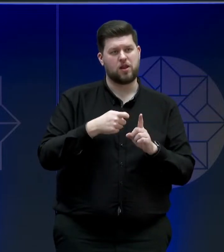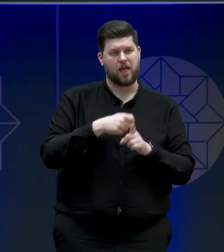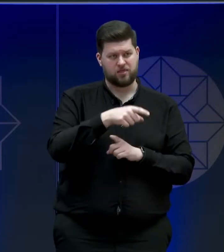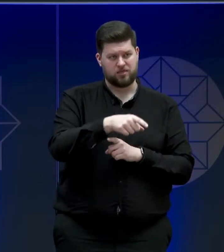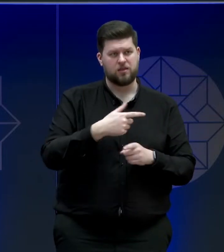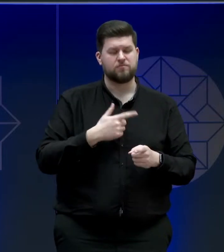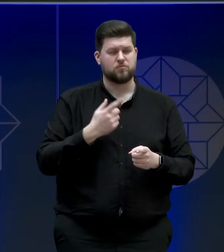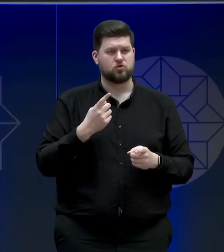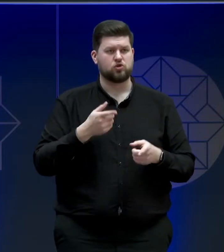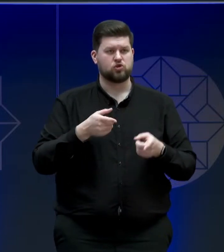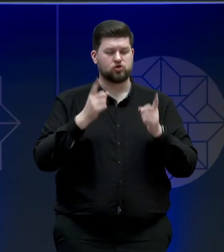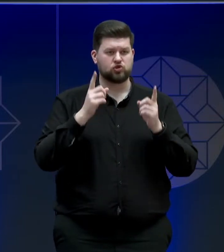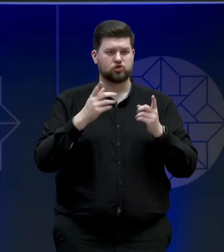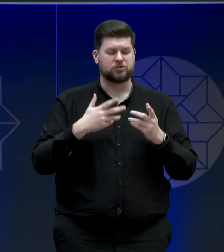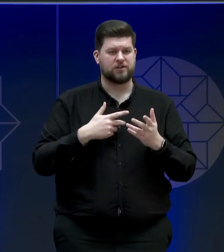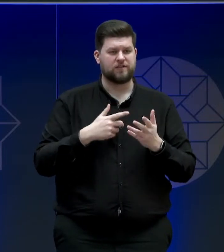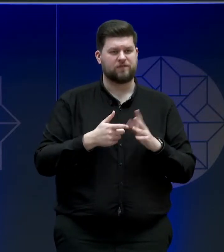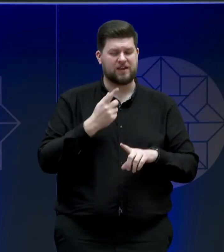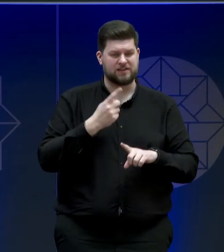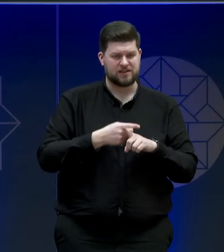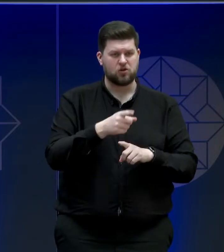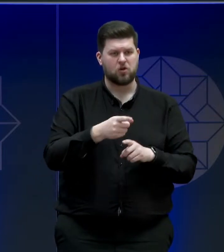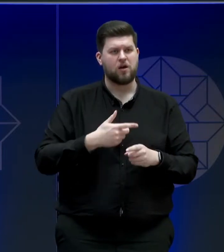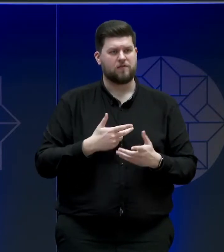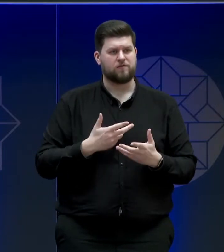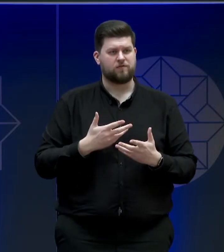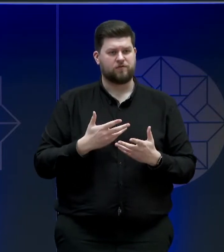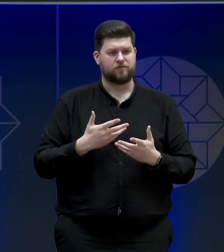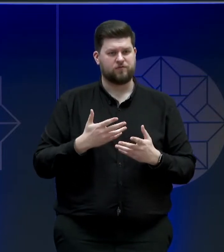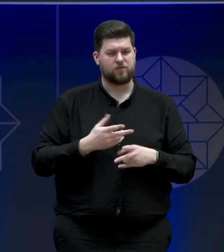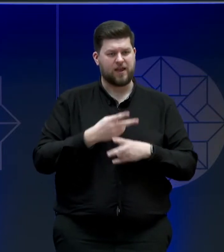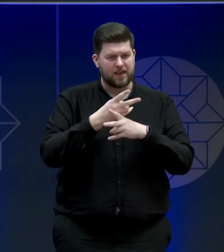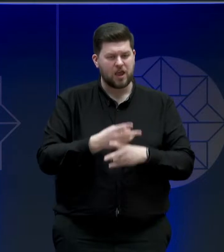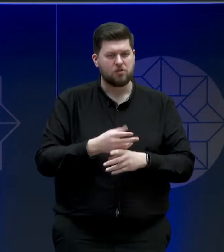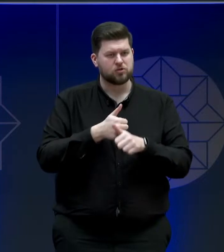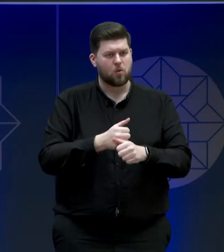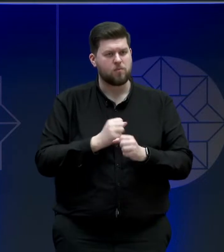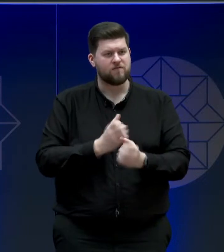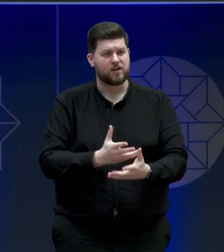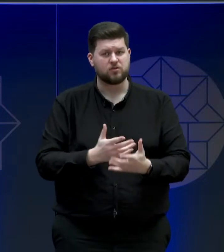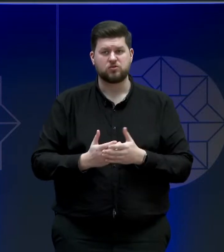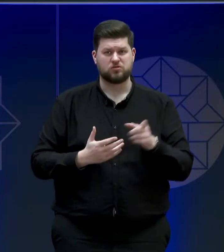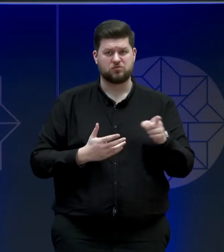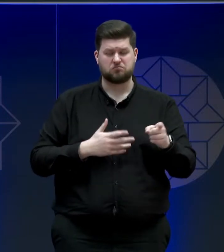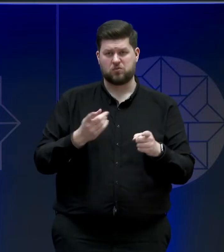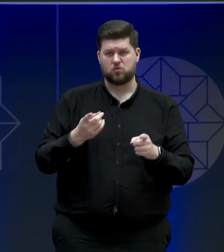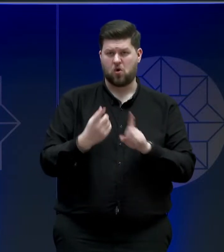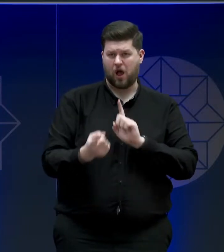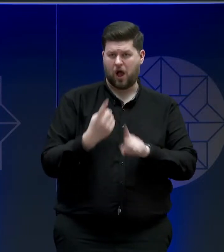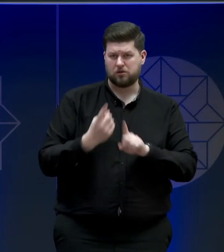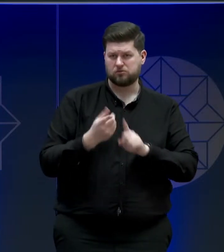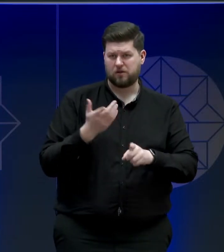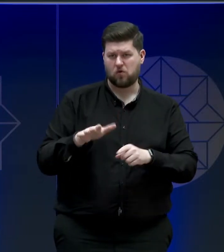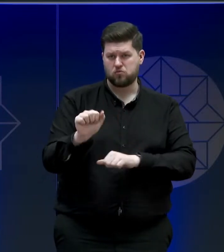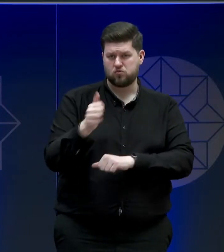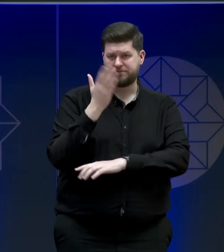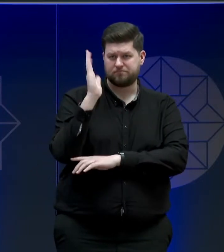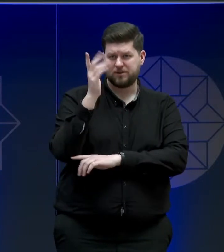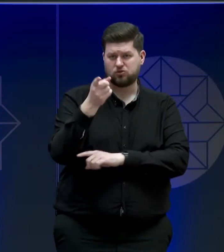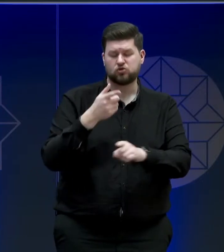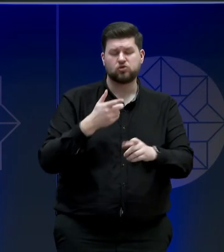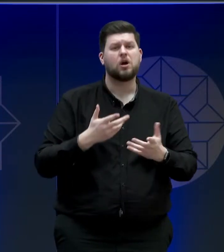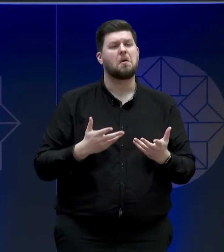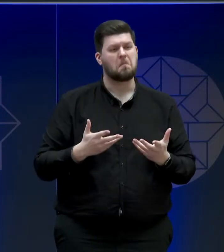the Coalition of Care and Support Providers. Listening to your speech and your answers, there's clearly, I imagine, what will be very